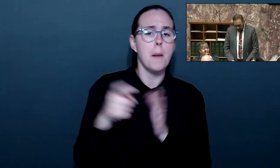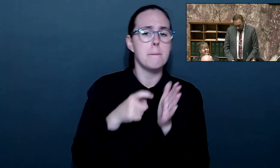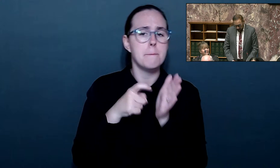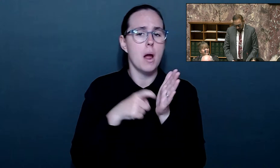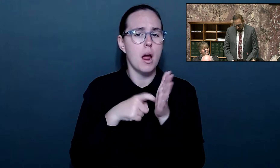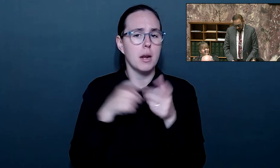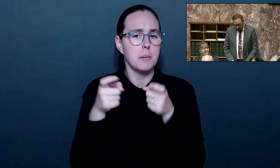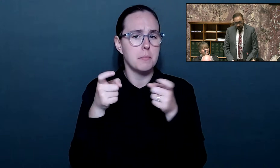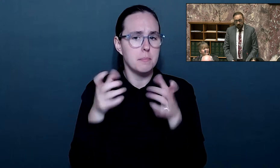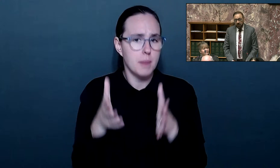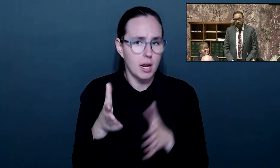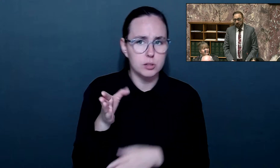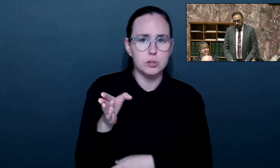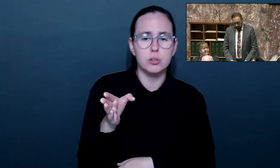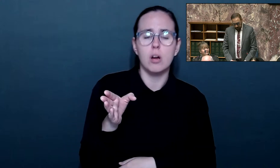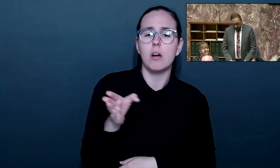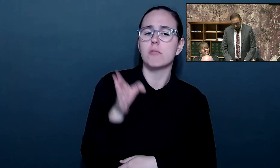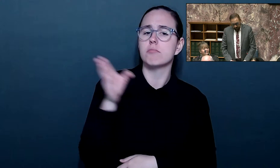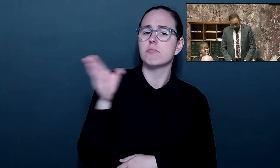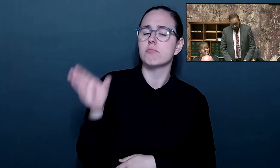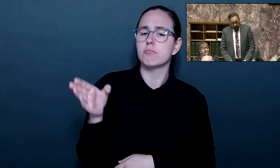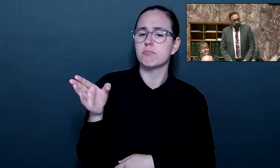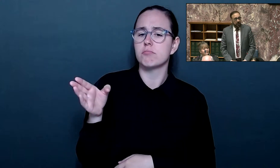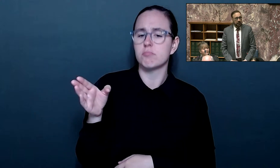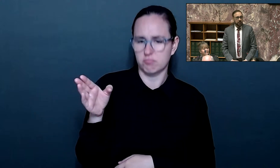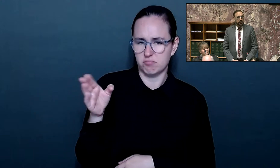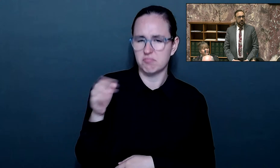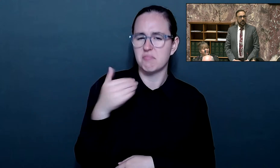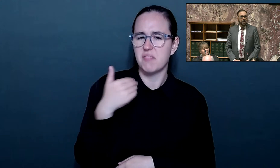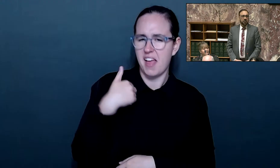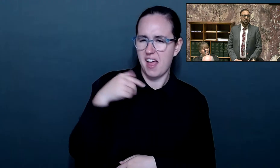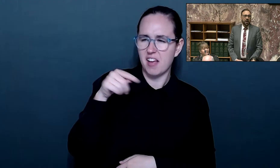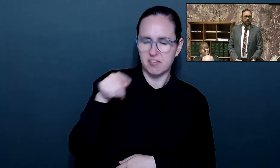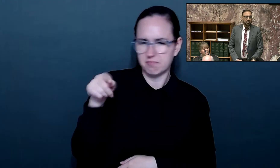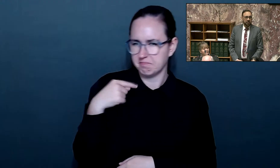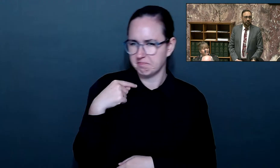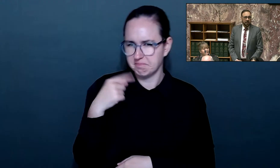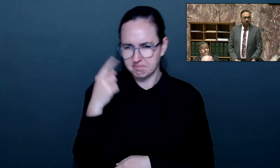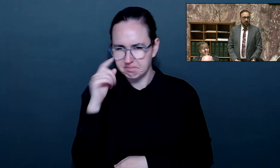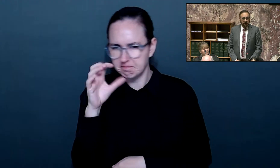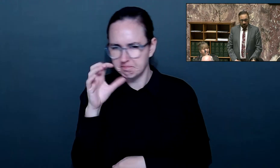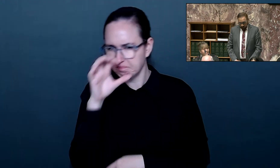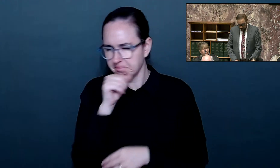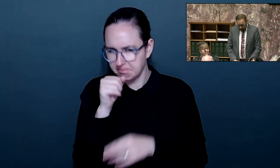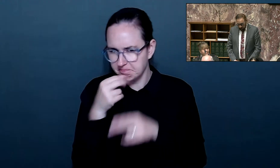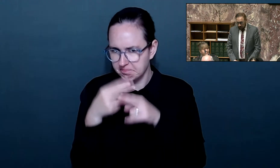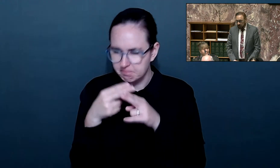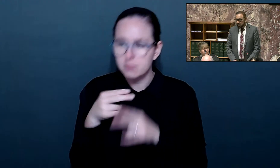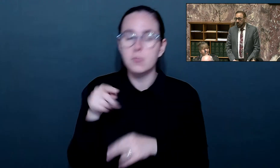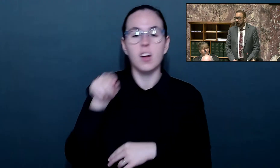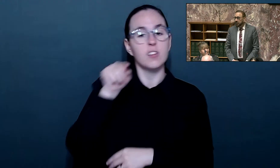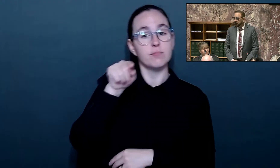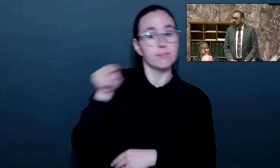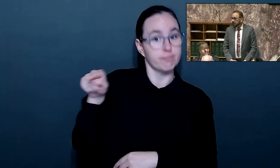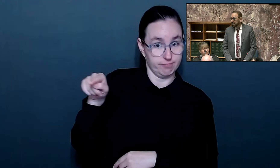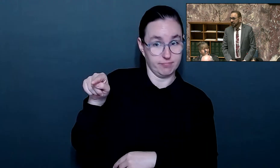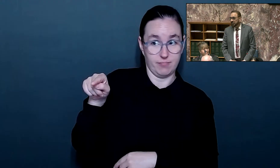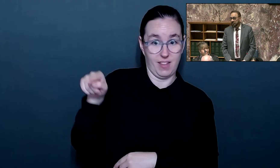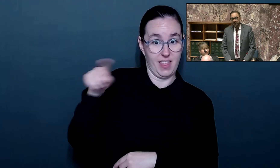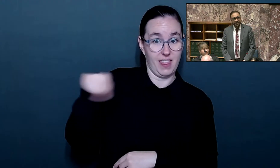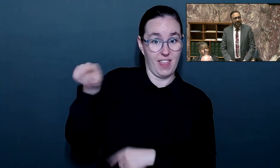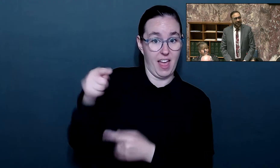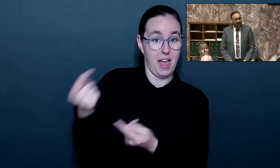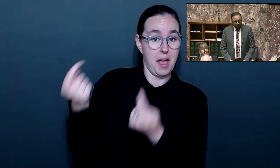Group Director, Reclamation and Closure. And they are here, Mr. Speaker, to watch the question period, particularly. That's their